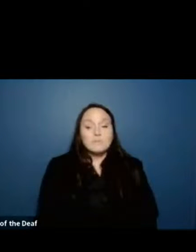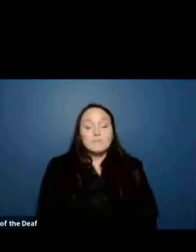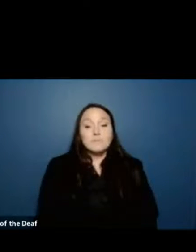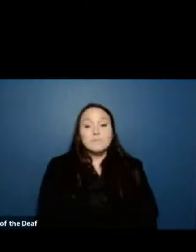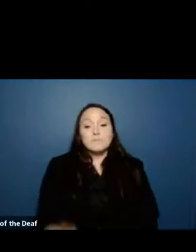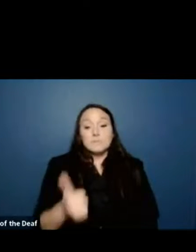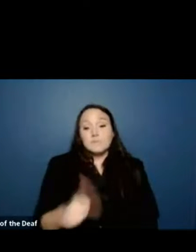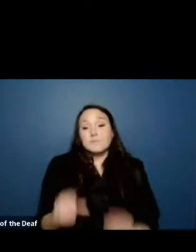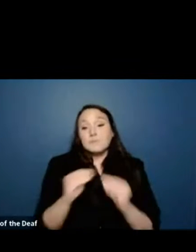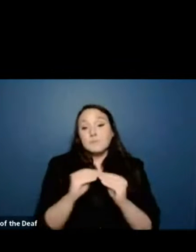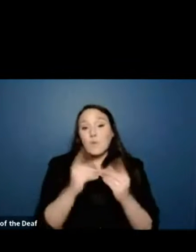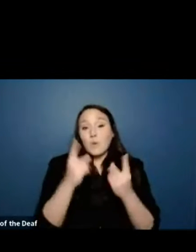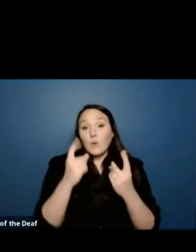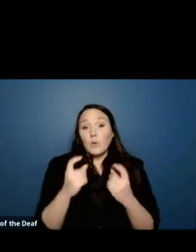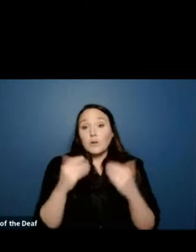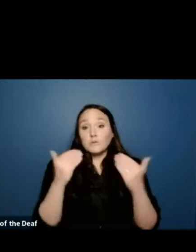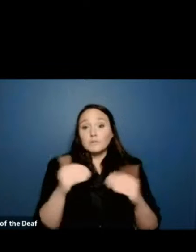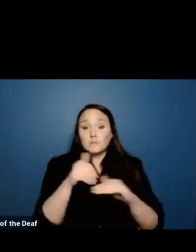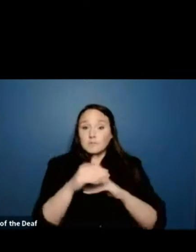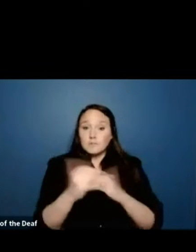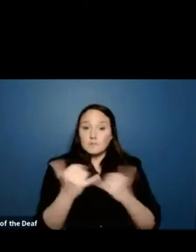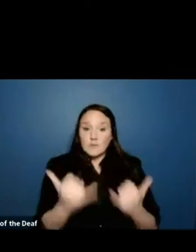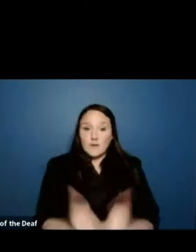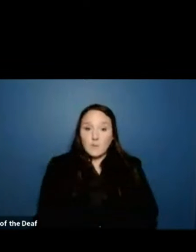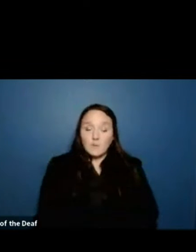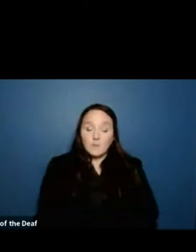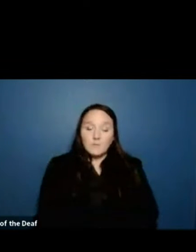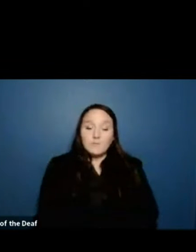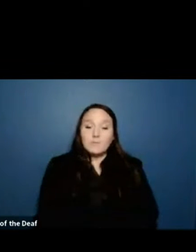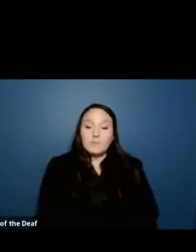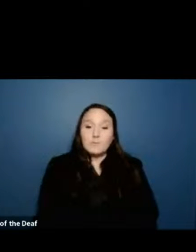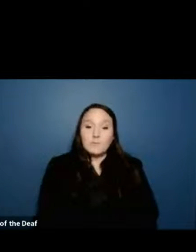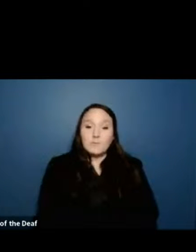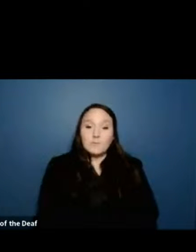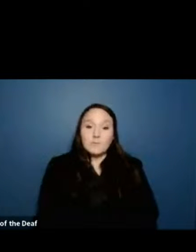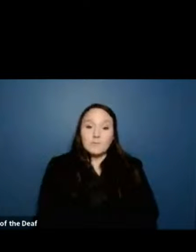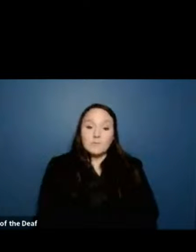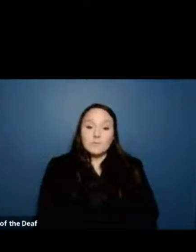Any further questions? Please go ahead and submit them now.